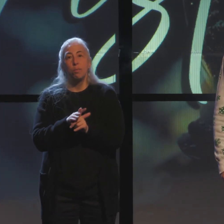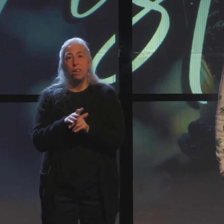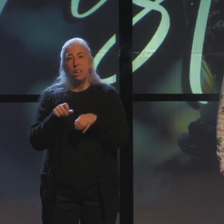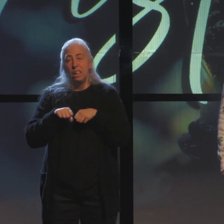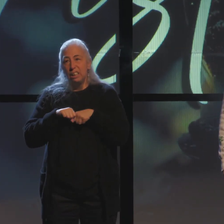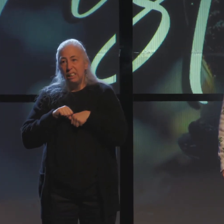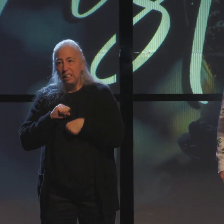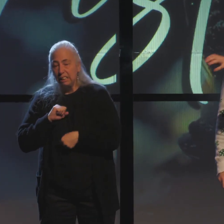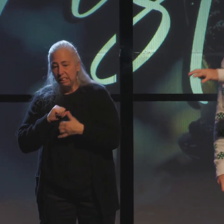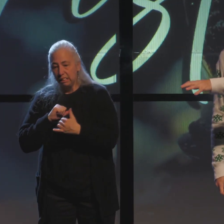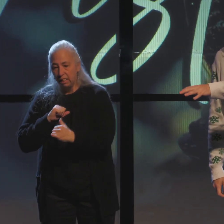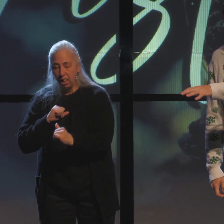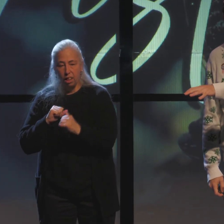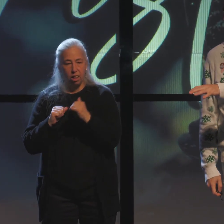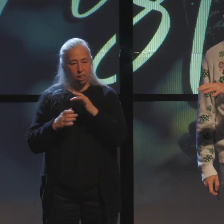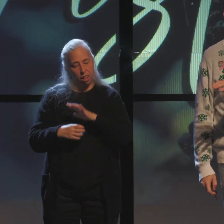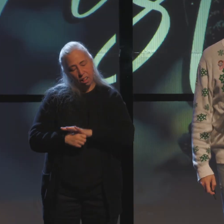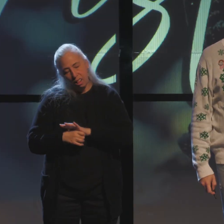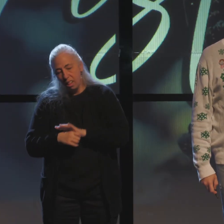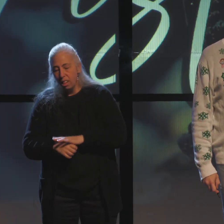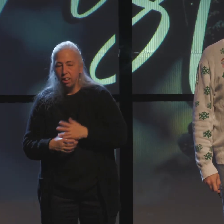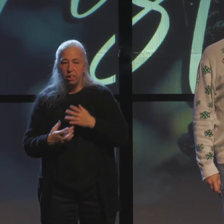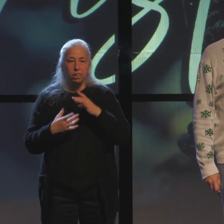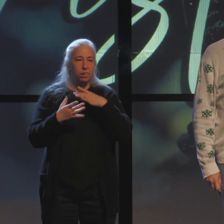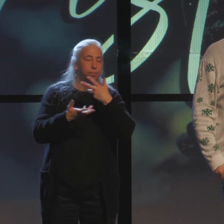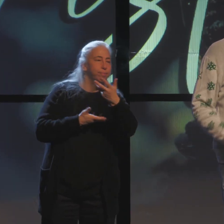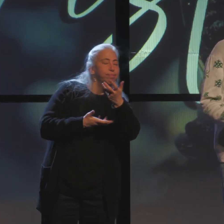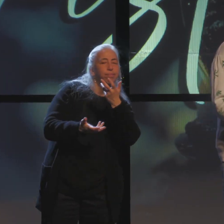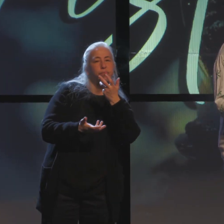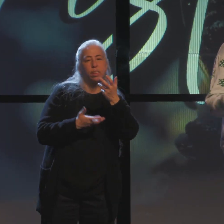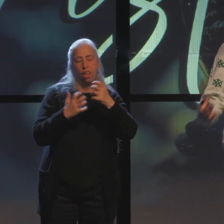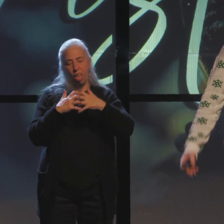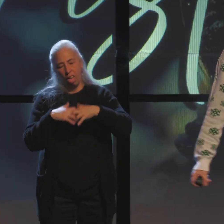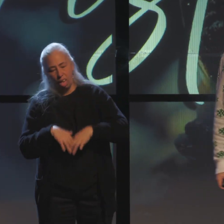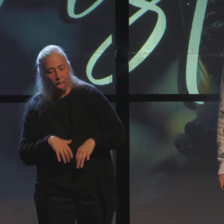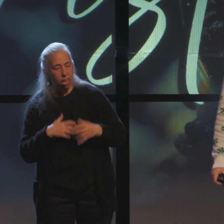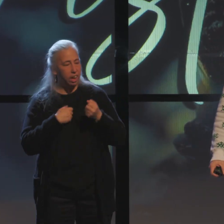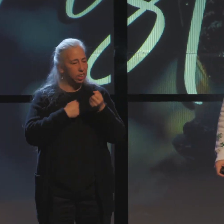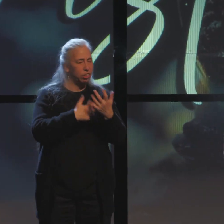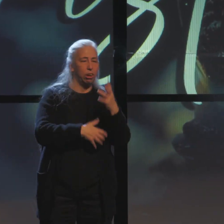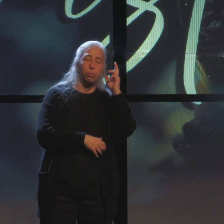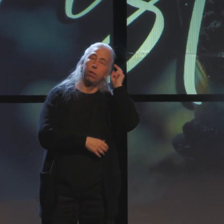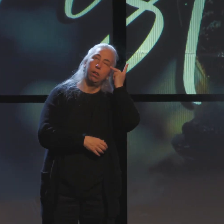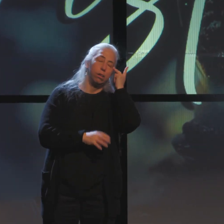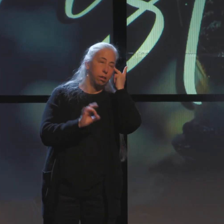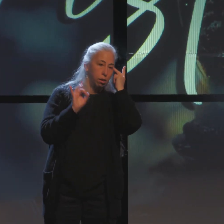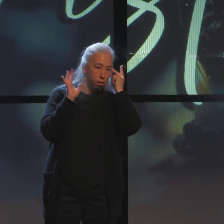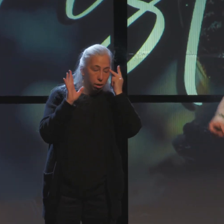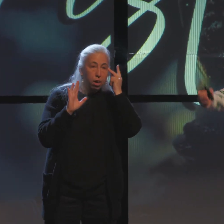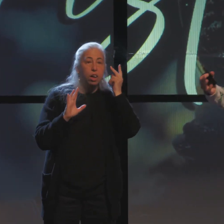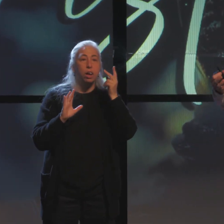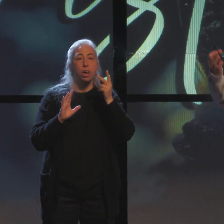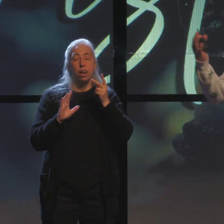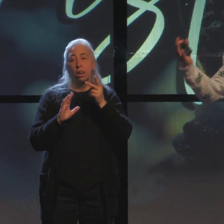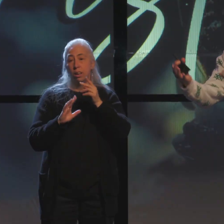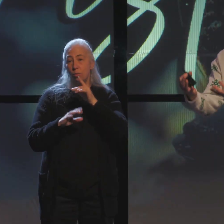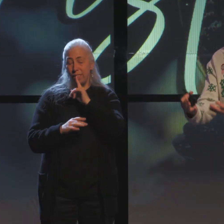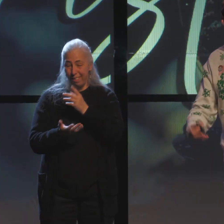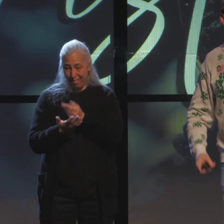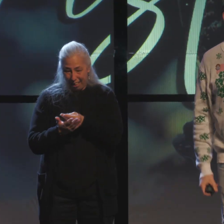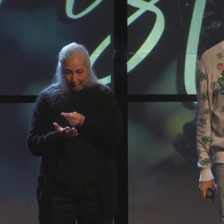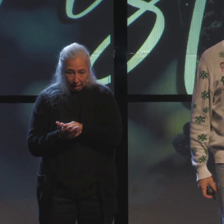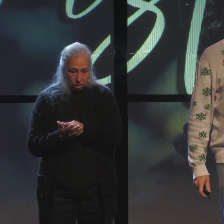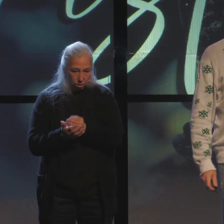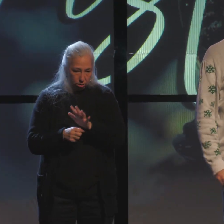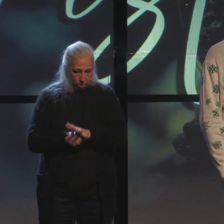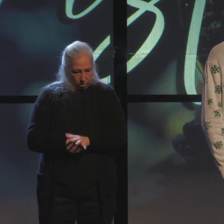grief, the strained relationships, exhaustion with our political system, exhaustion with the financial